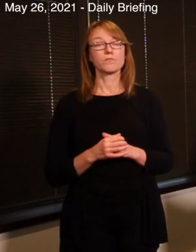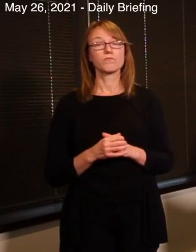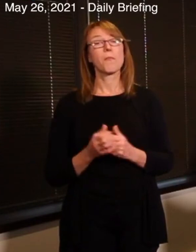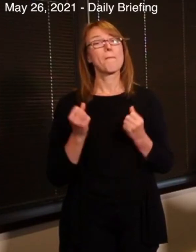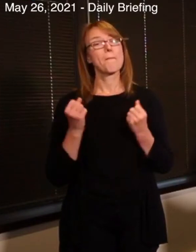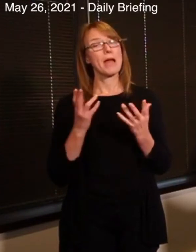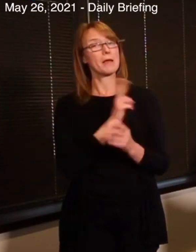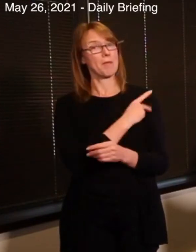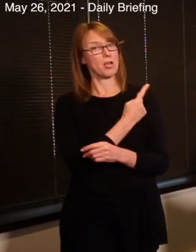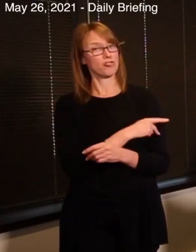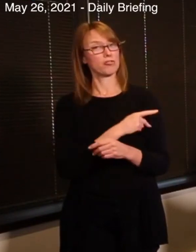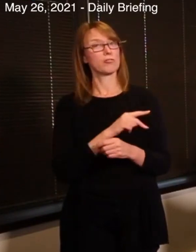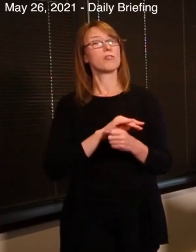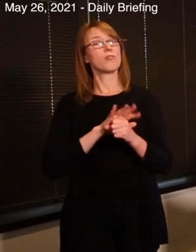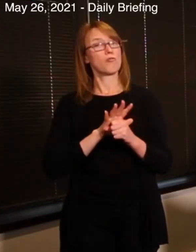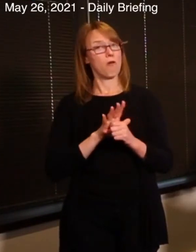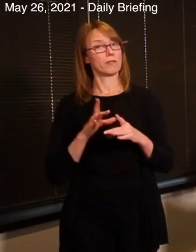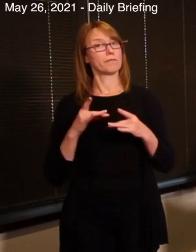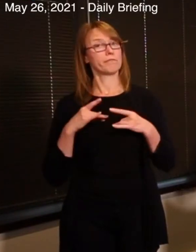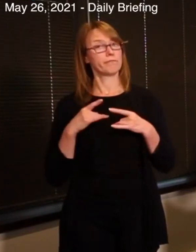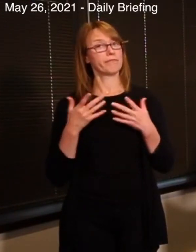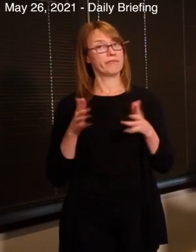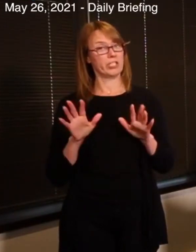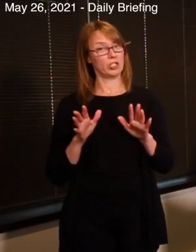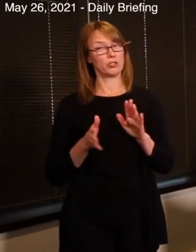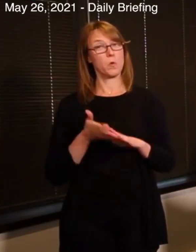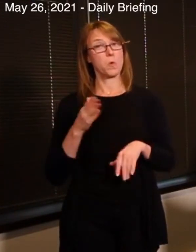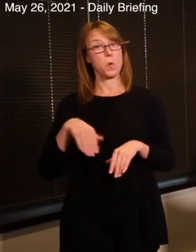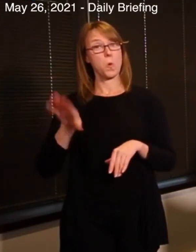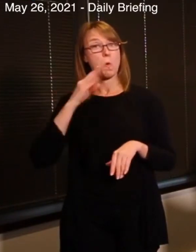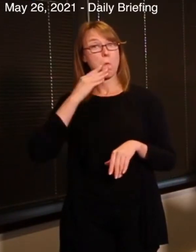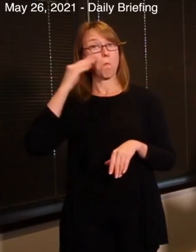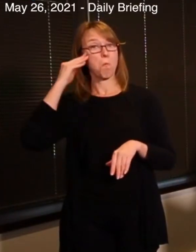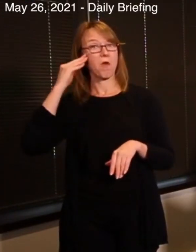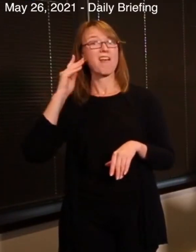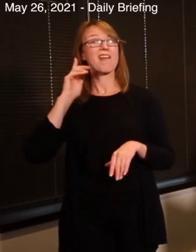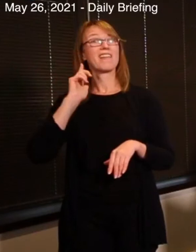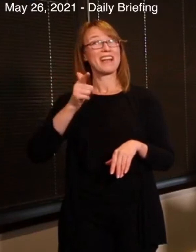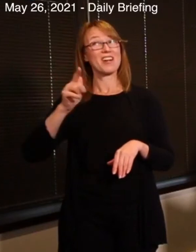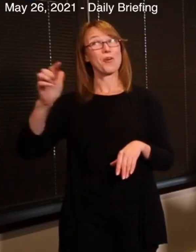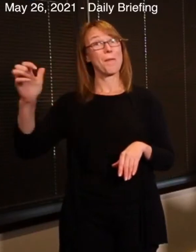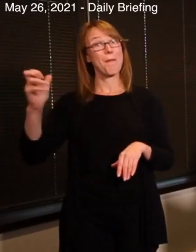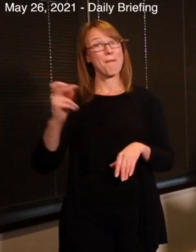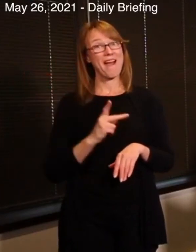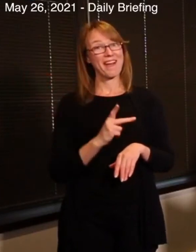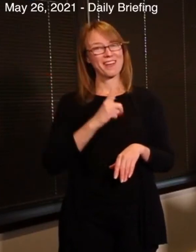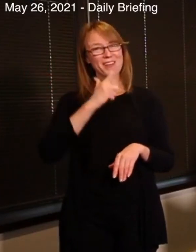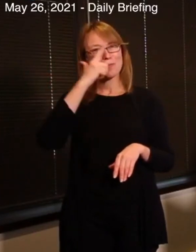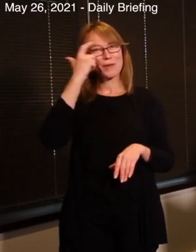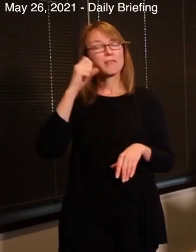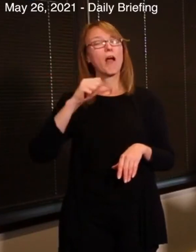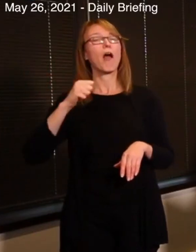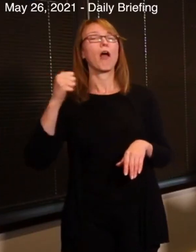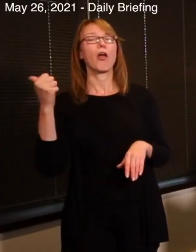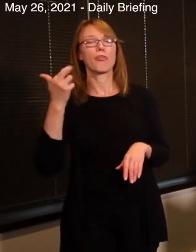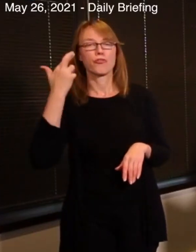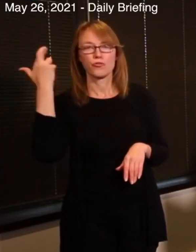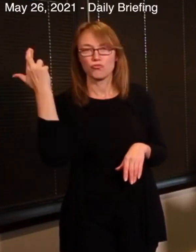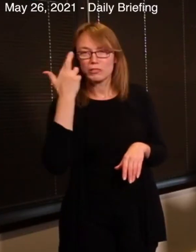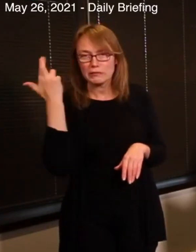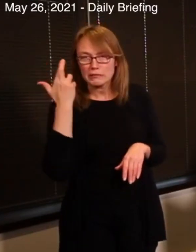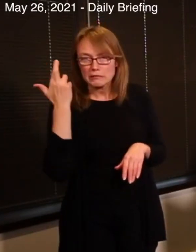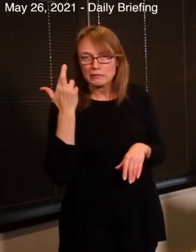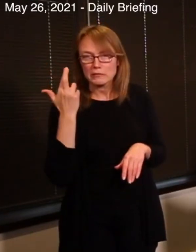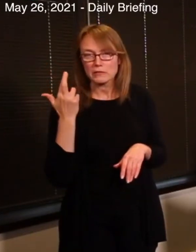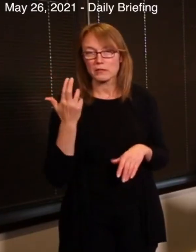period because of all of those lingering symptoms. And so, when we present the data about